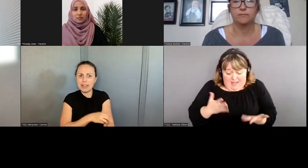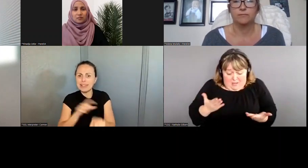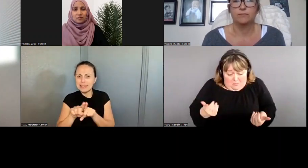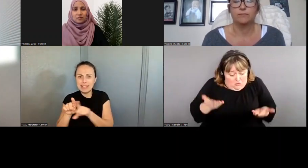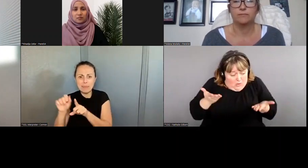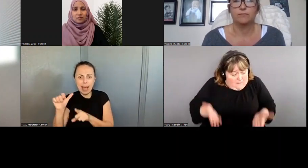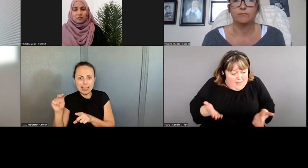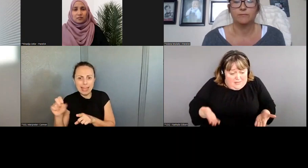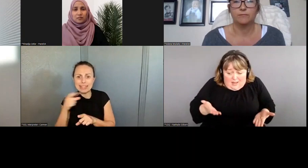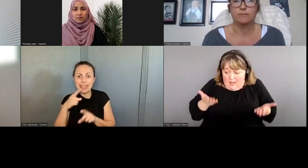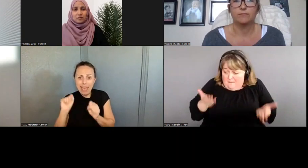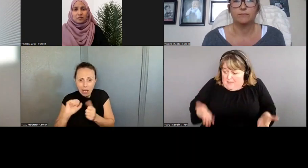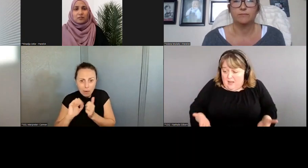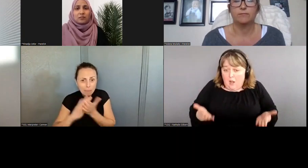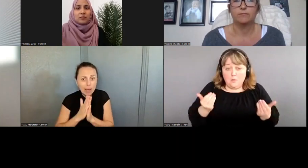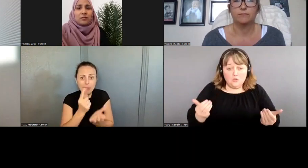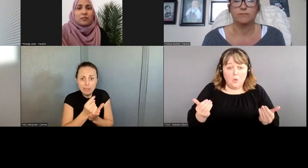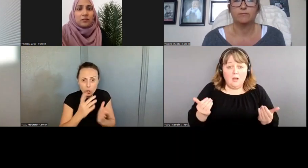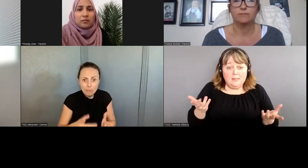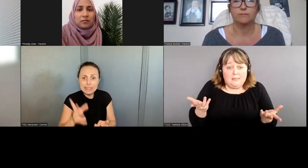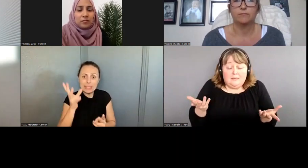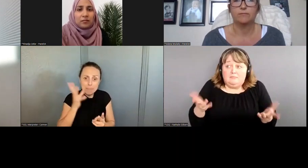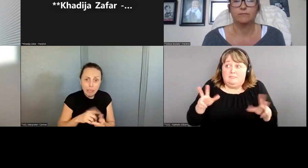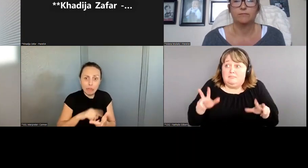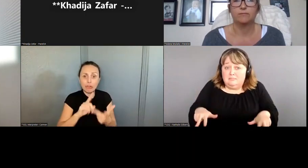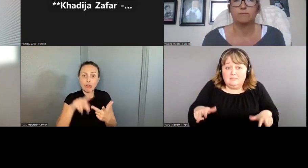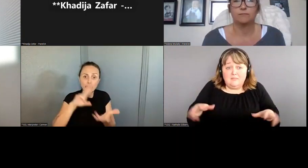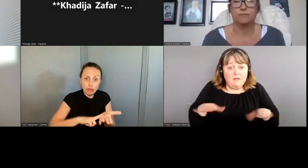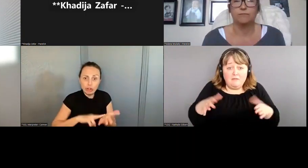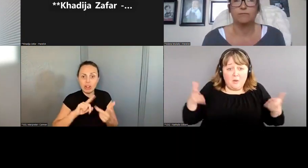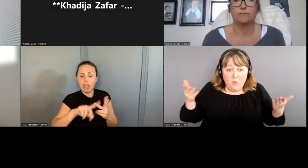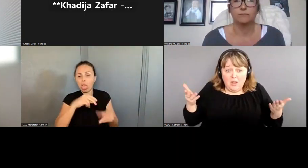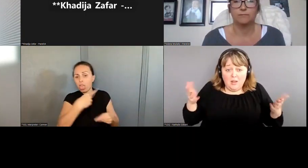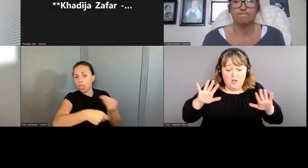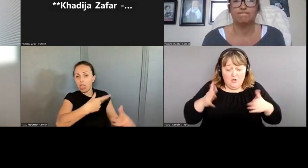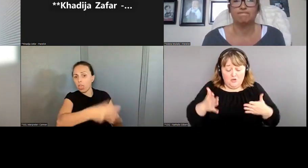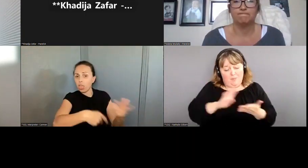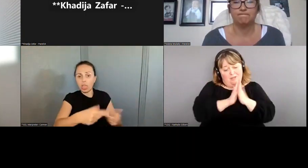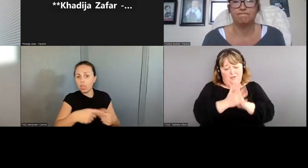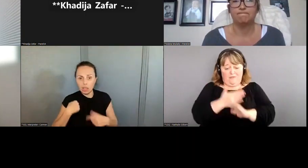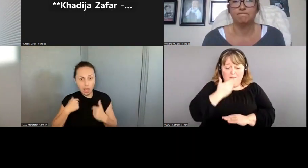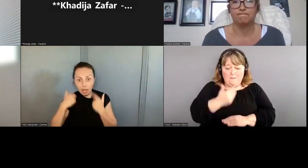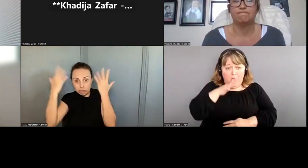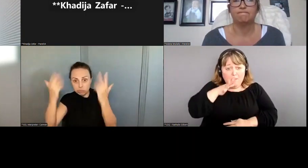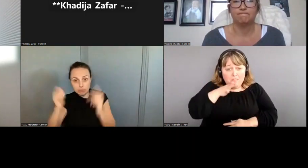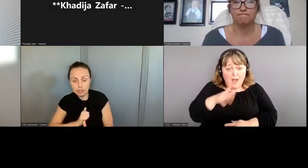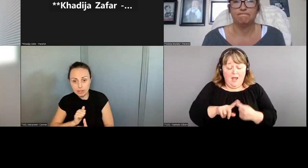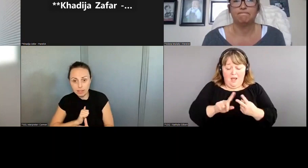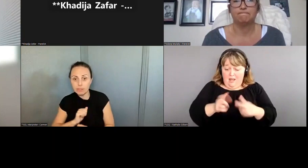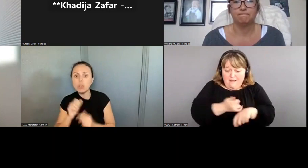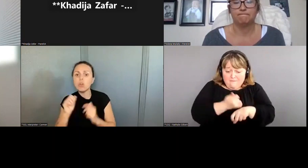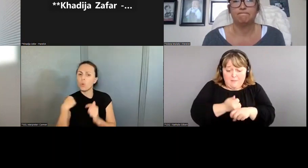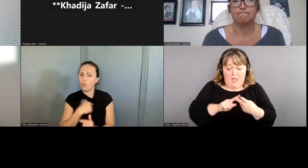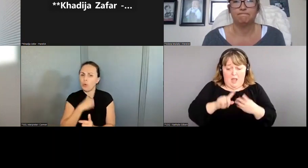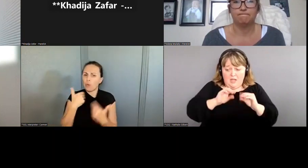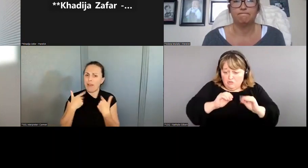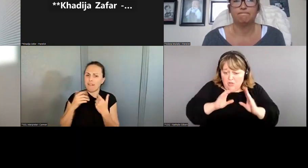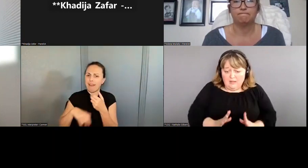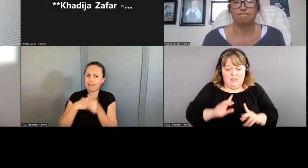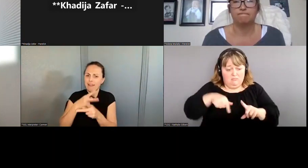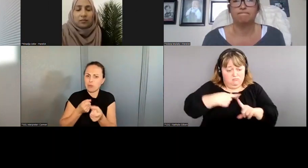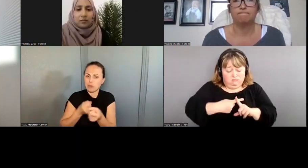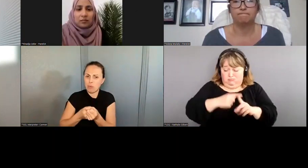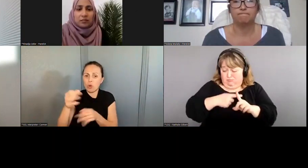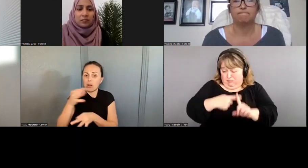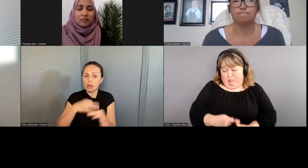the therapist for my child? How can I be the mother? How can I be the nurse? How can I be everything when I am overworked myself? So we don't have that. Respite